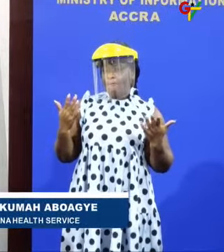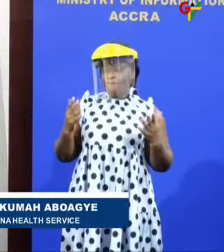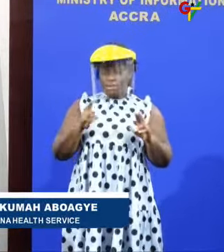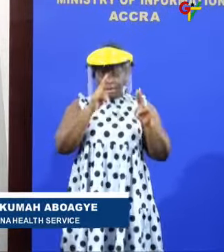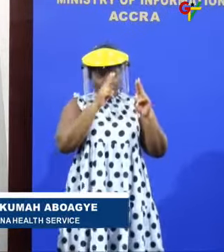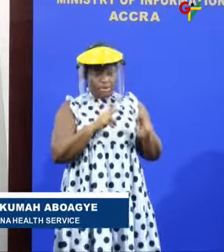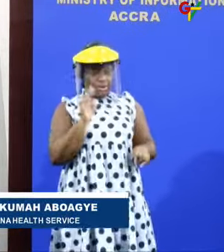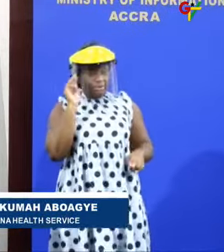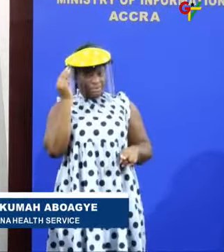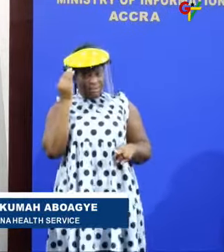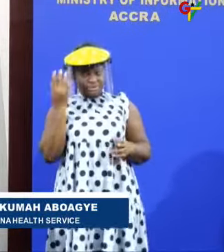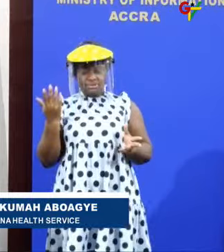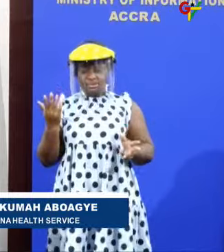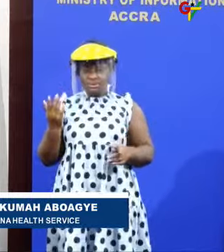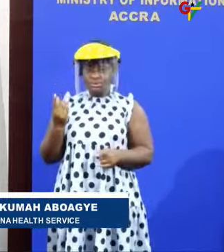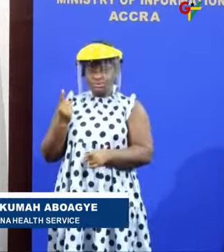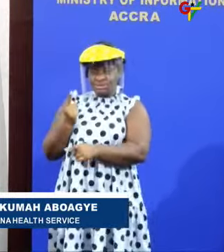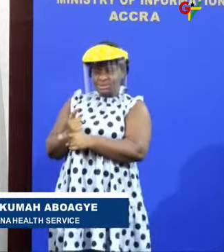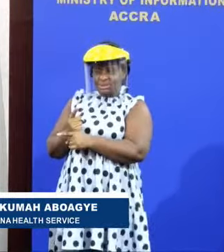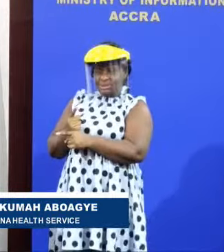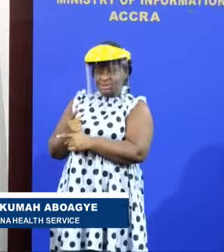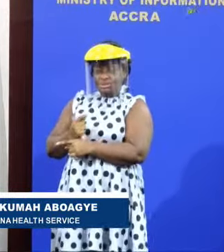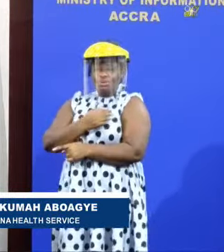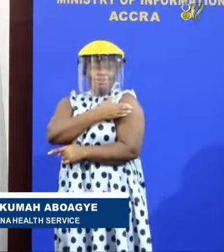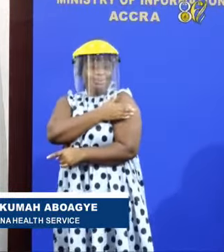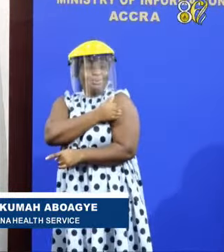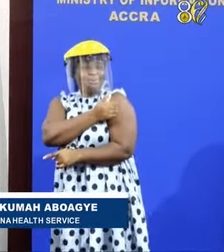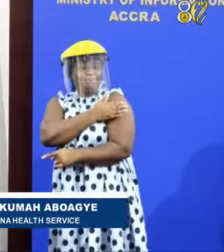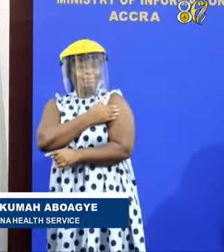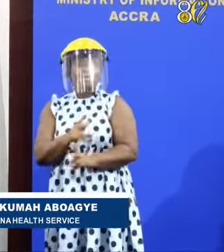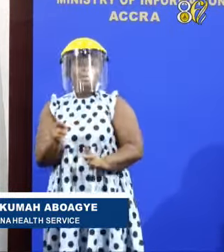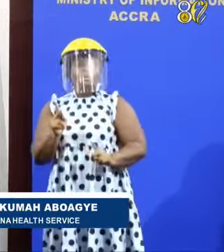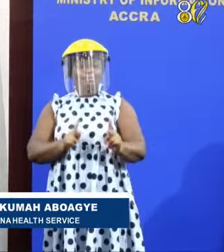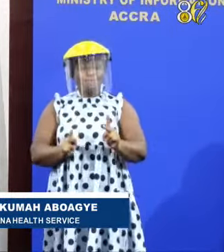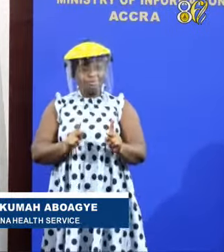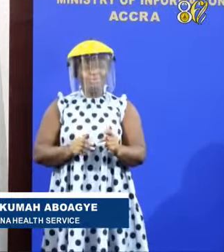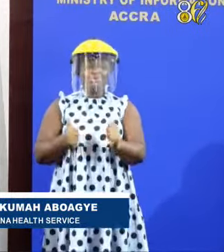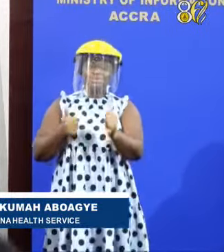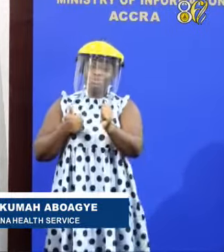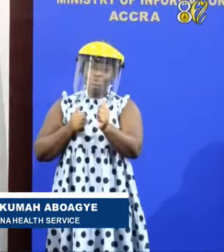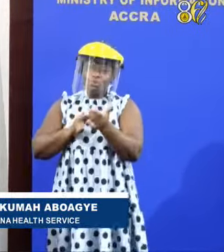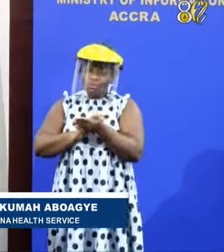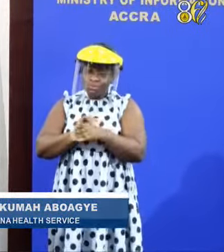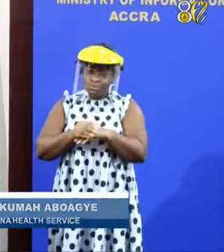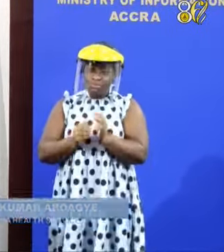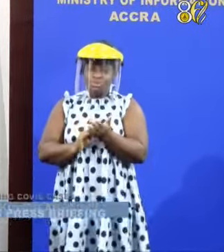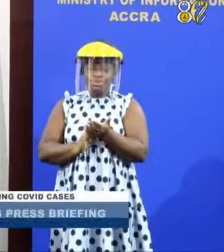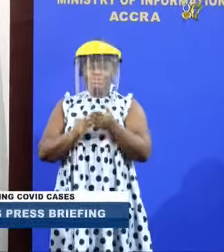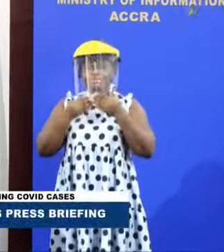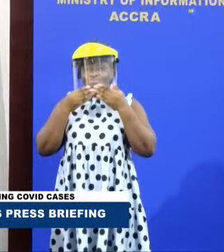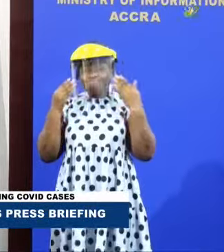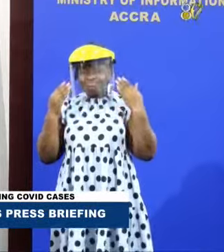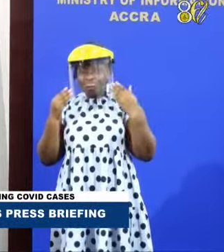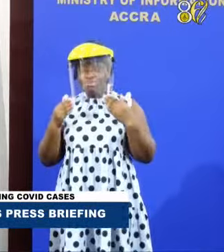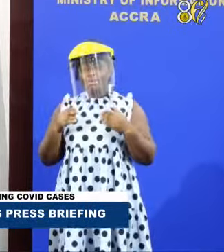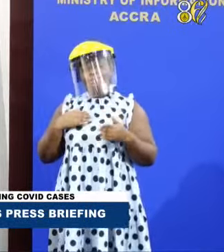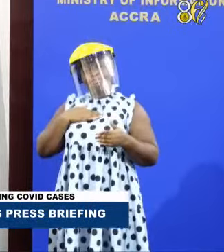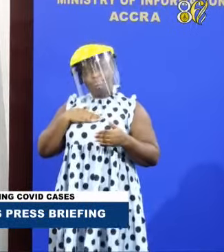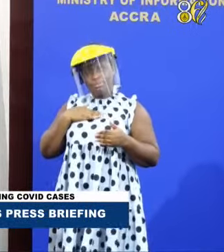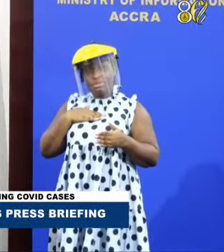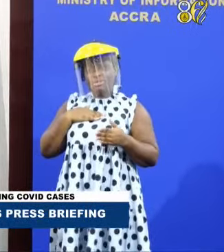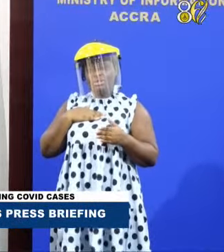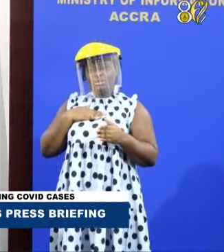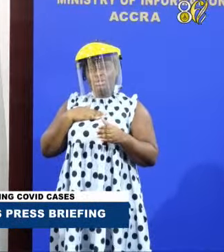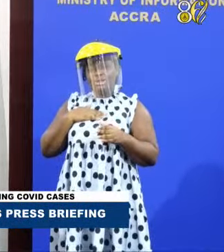Honorable Minister, we will just remind people about the protocols, and then we want to ensure that there's some enforcement,